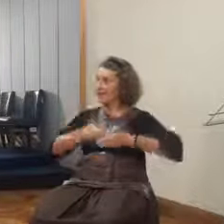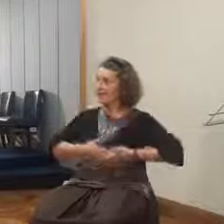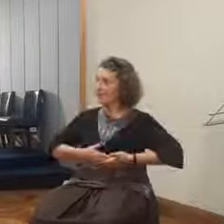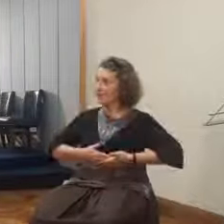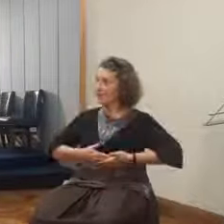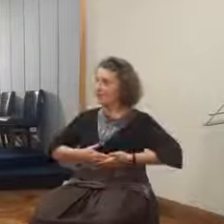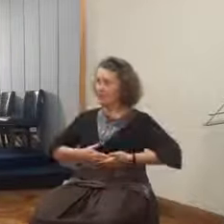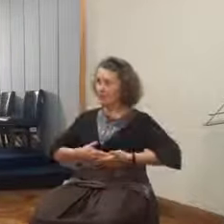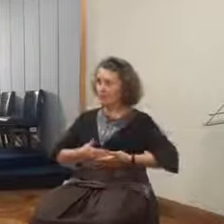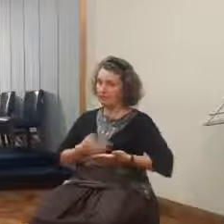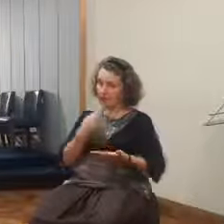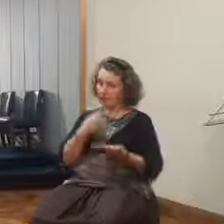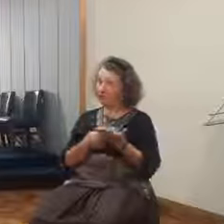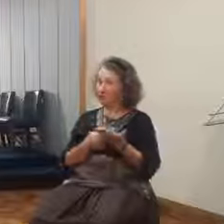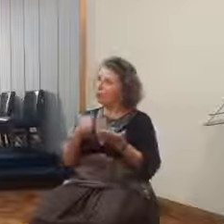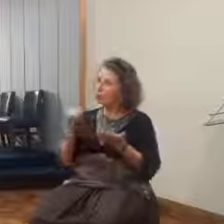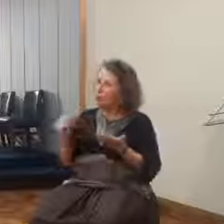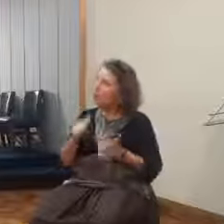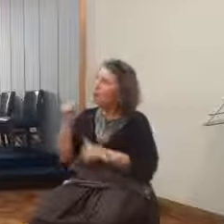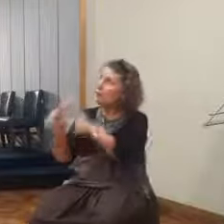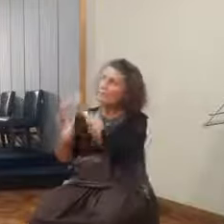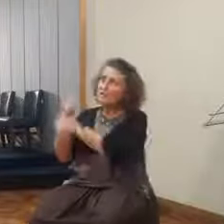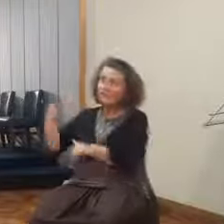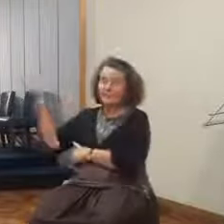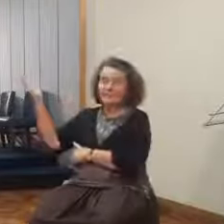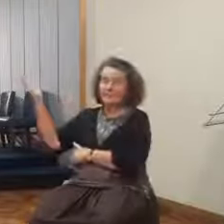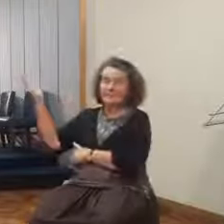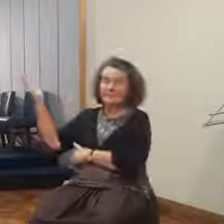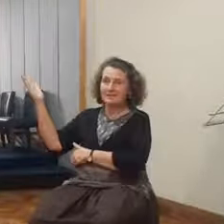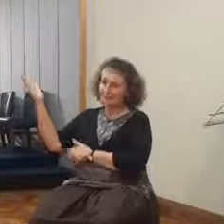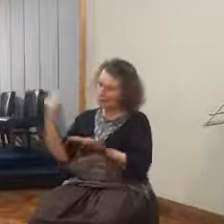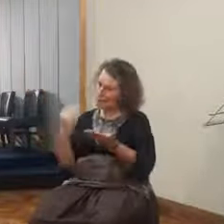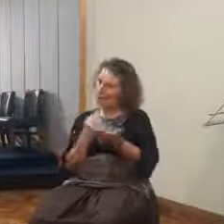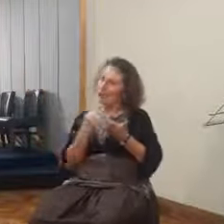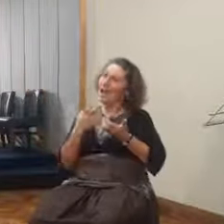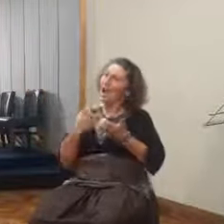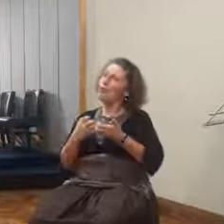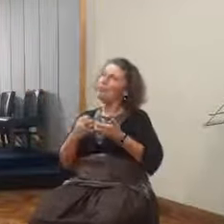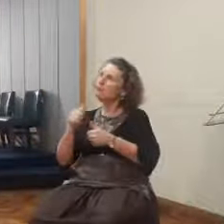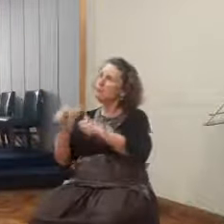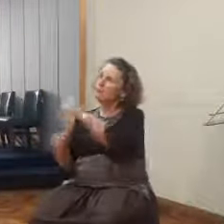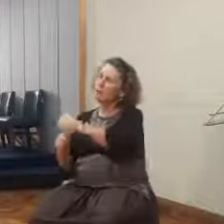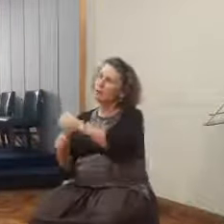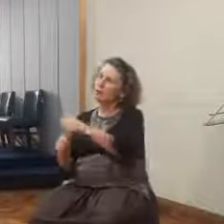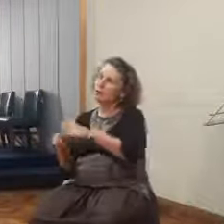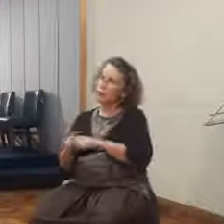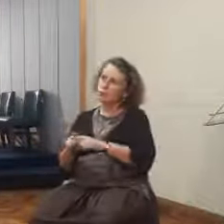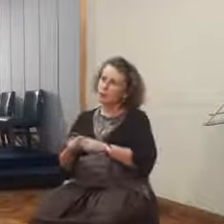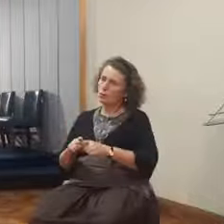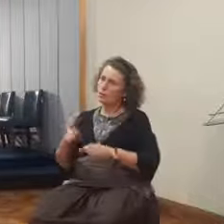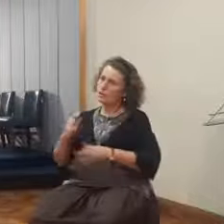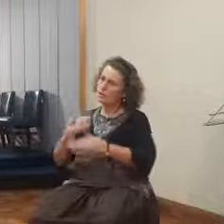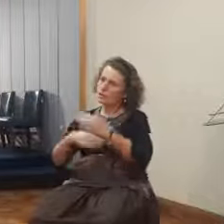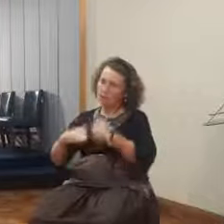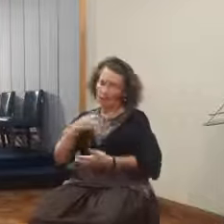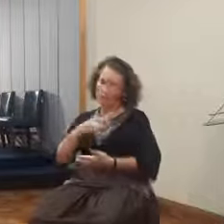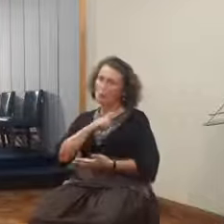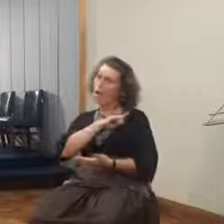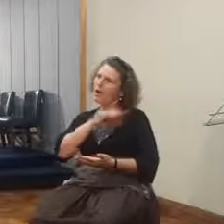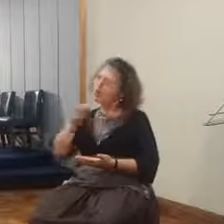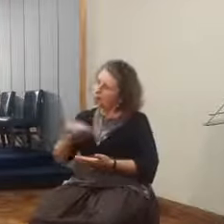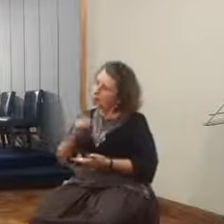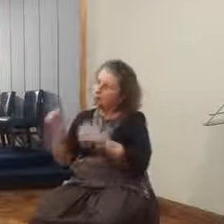it to us, it instructs us in it, it gives us many motives for it. The psalmist speaks in the plural